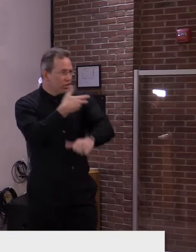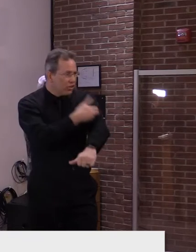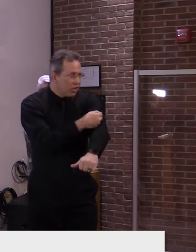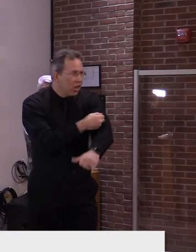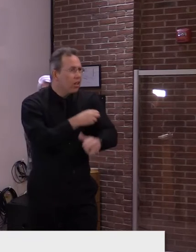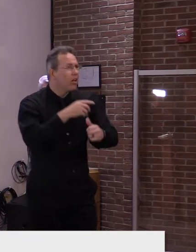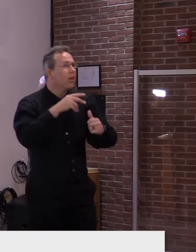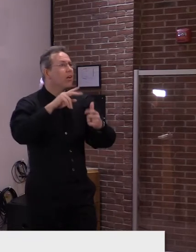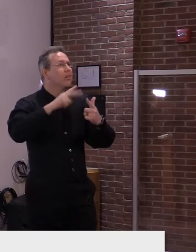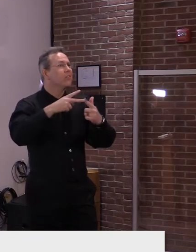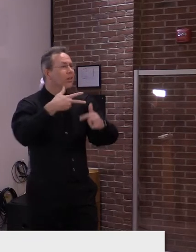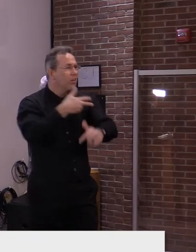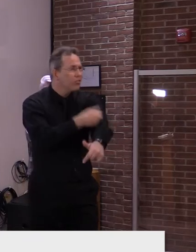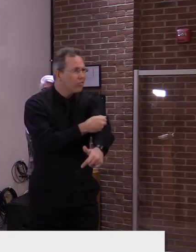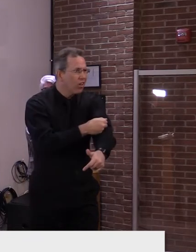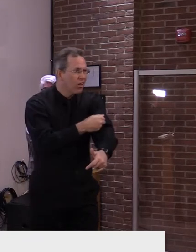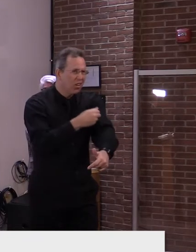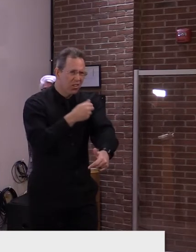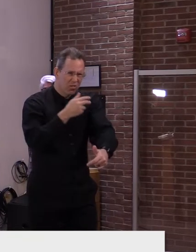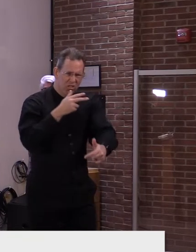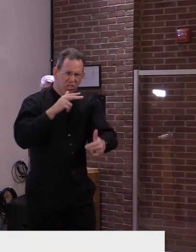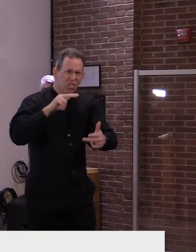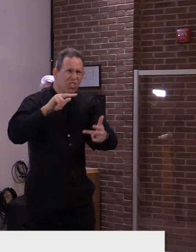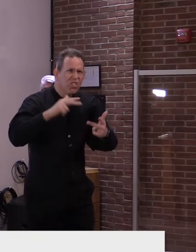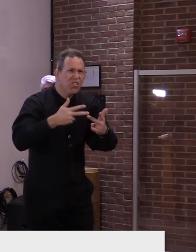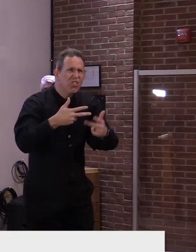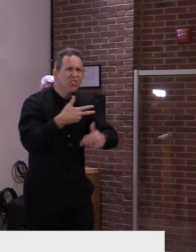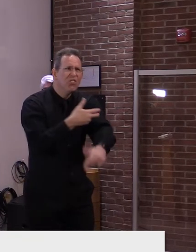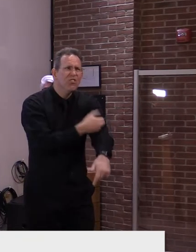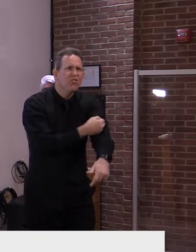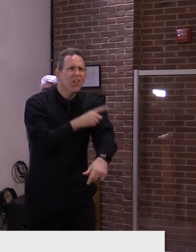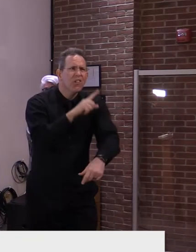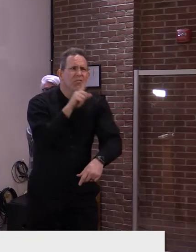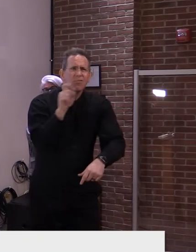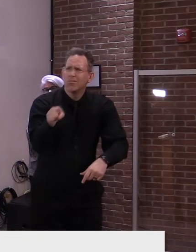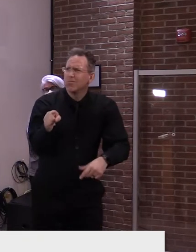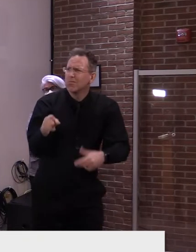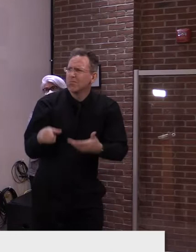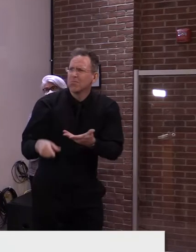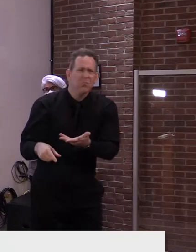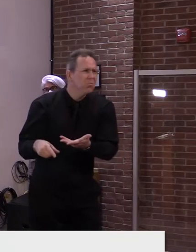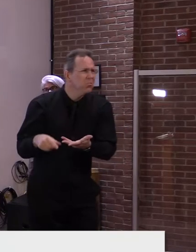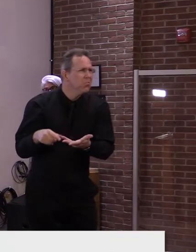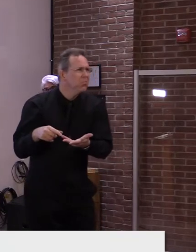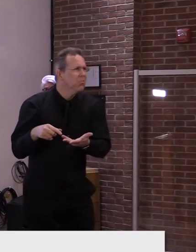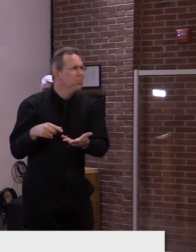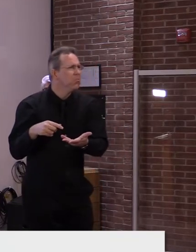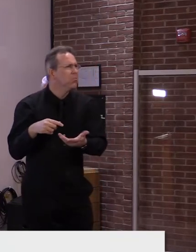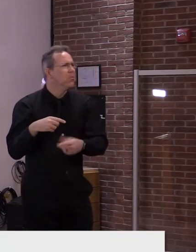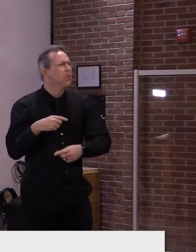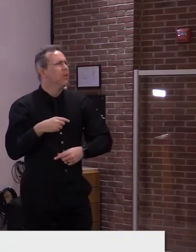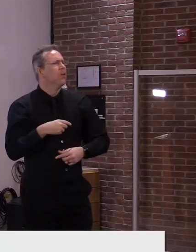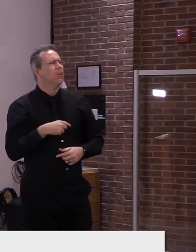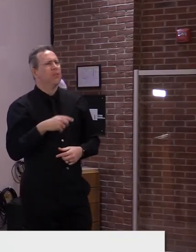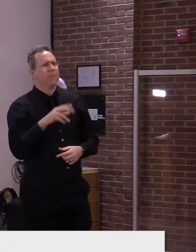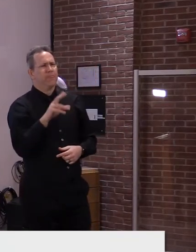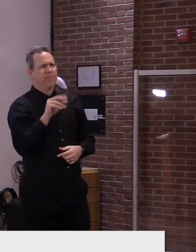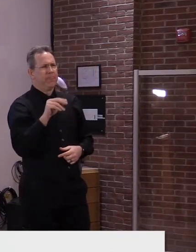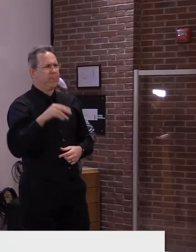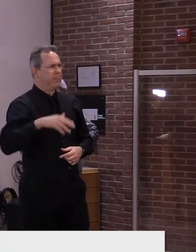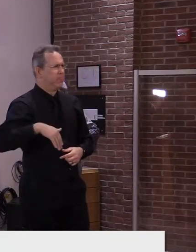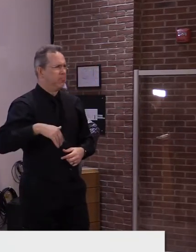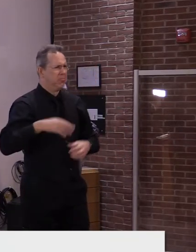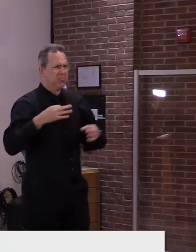keeping track of the data, and I don't think anyone knows at this point. Anything, Dr. Levine? That's all. I think